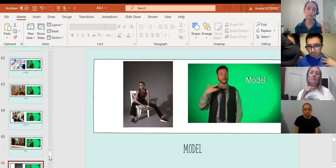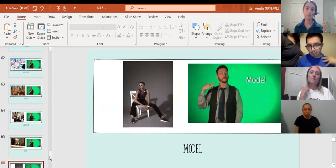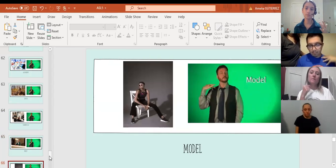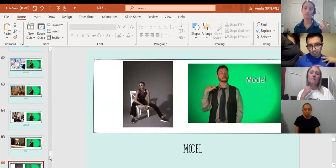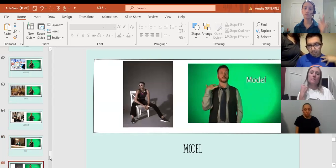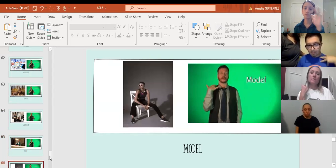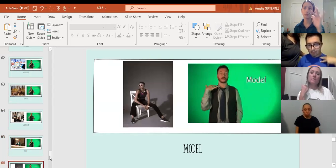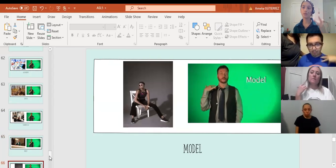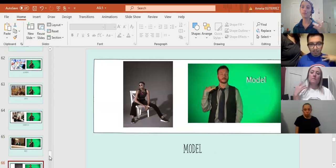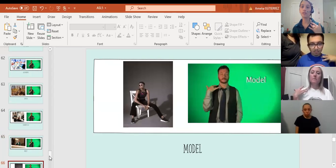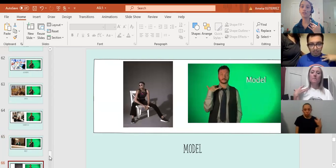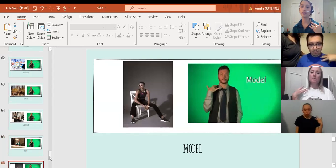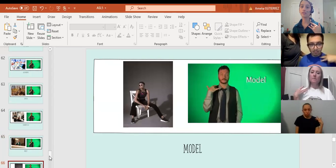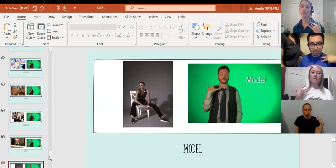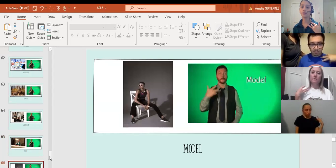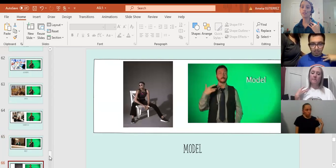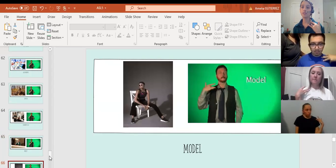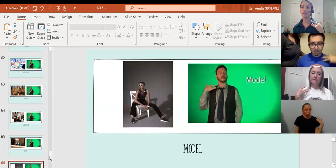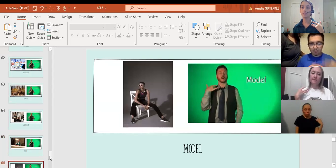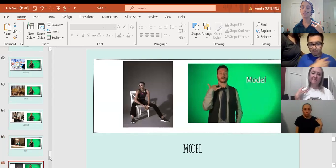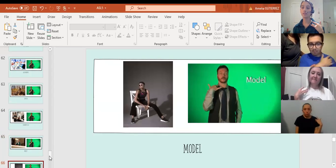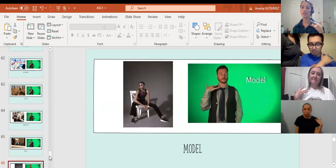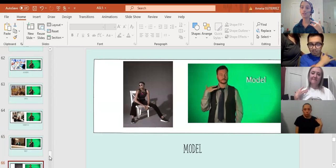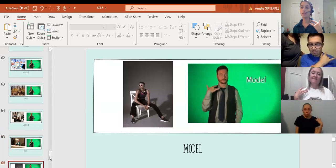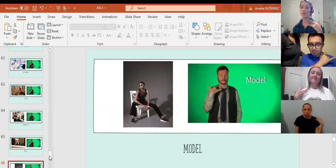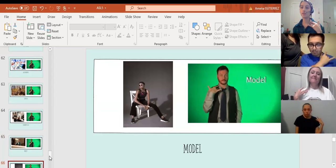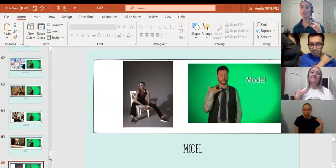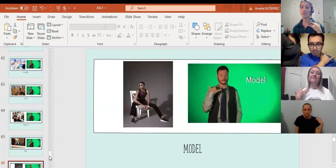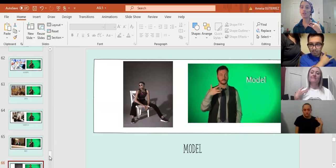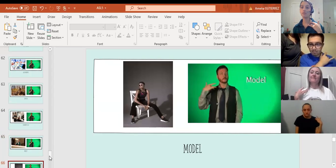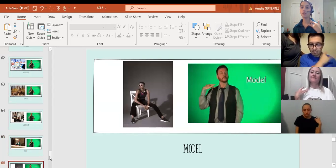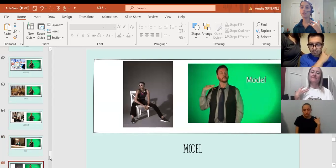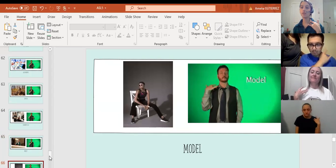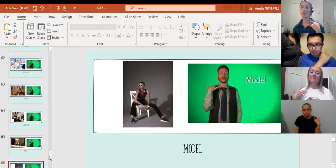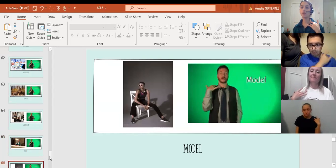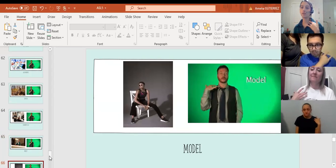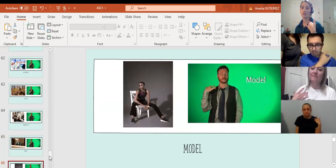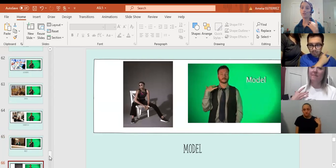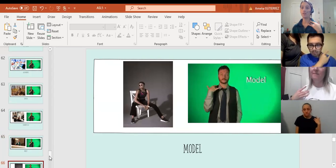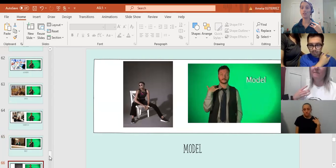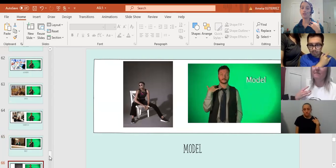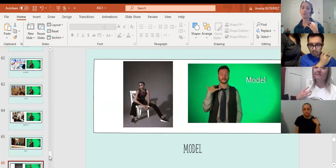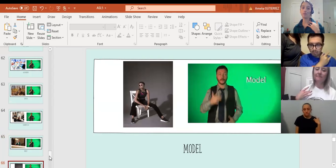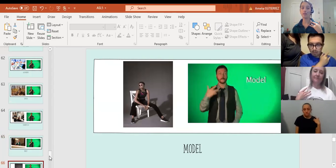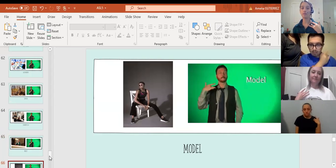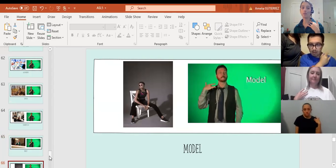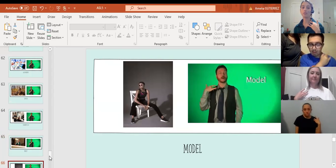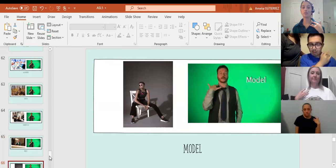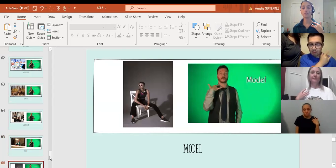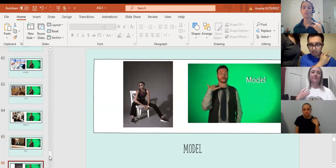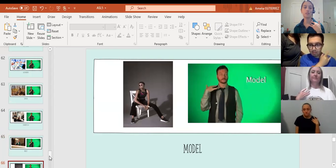Model, so middle finger touches your chest right here, and you move